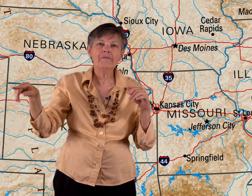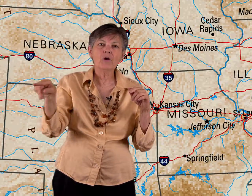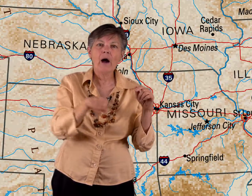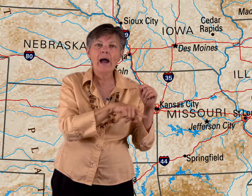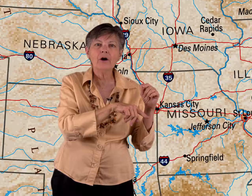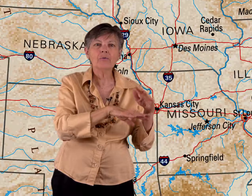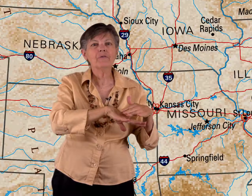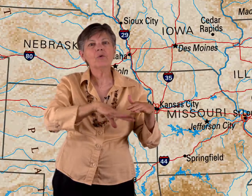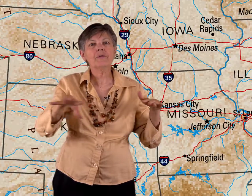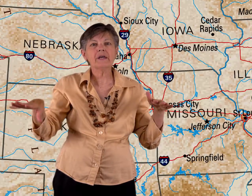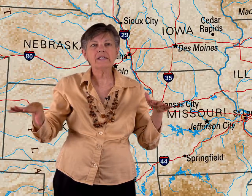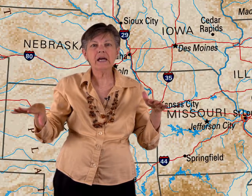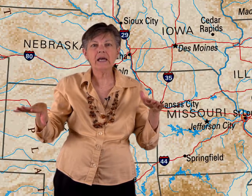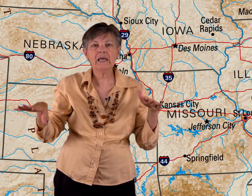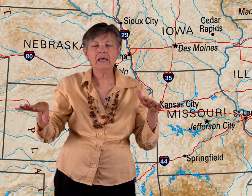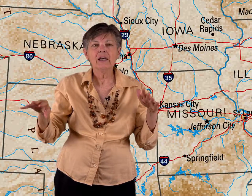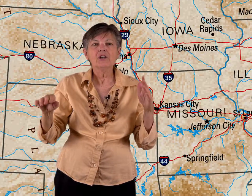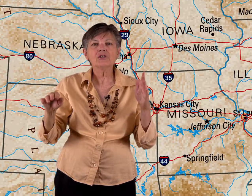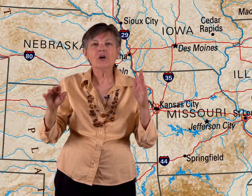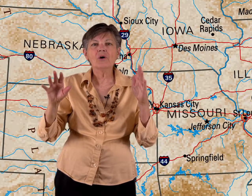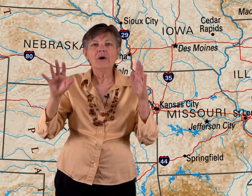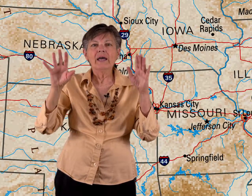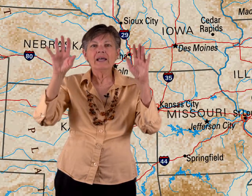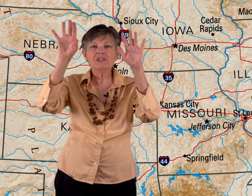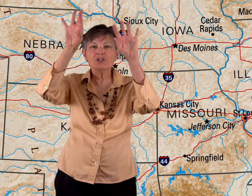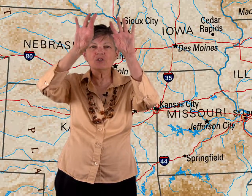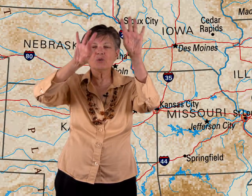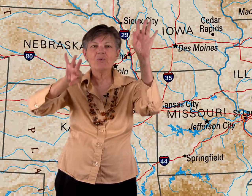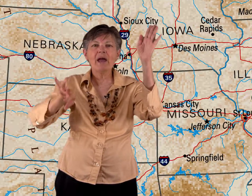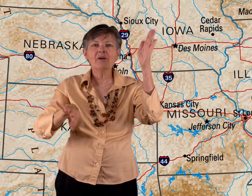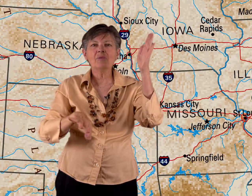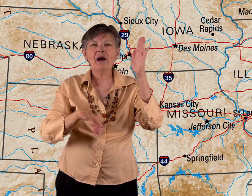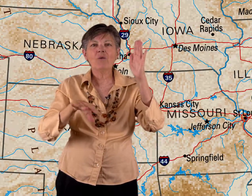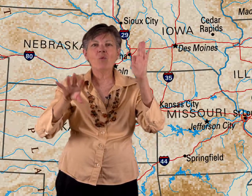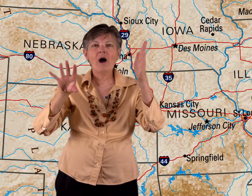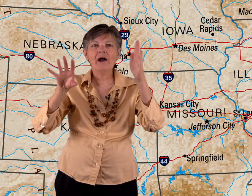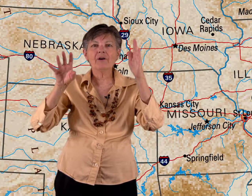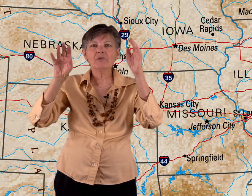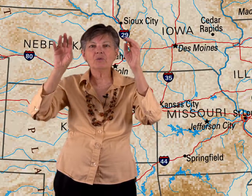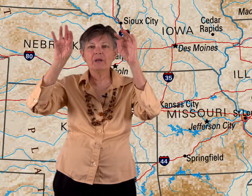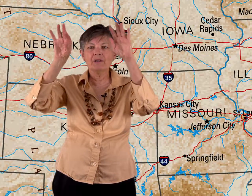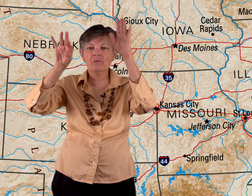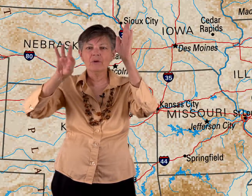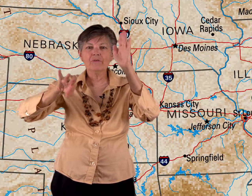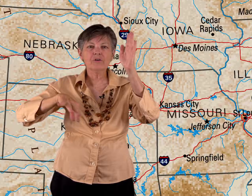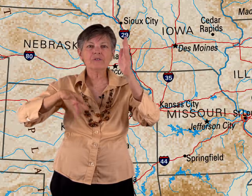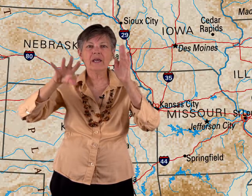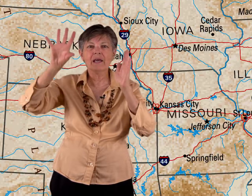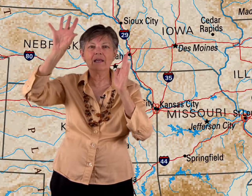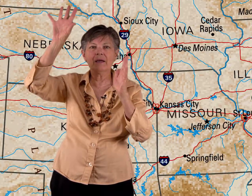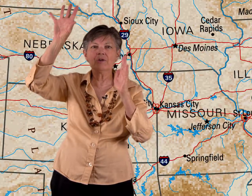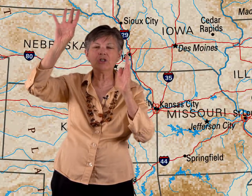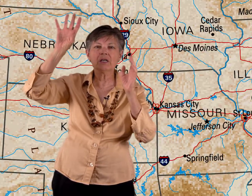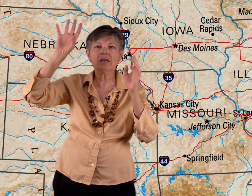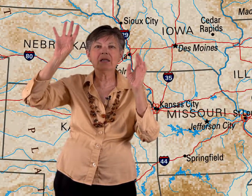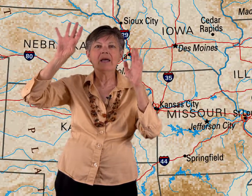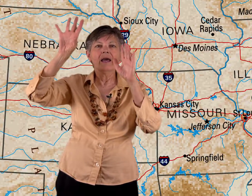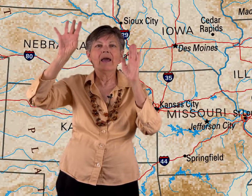the Ohio River with Kentucky. So it's just surrounded by water between the rivers and Lake Michigan,